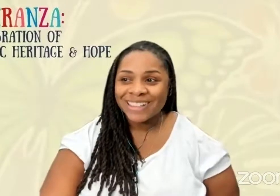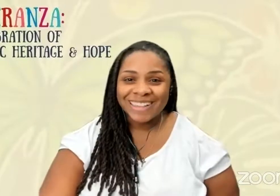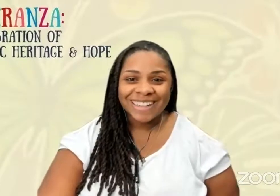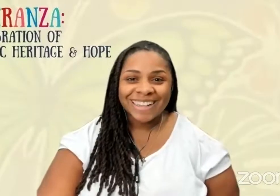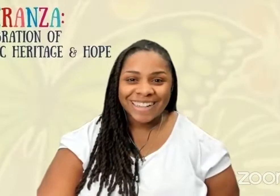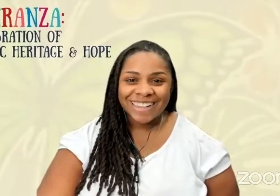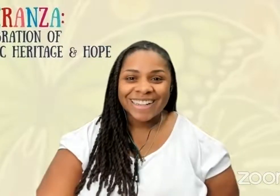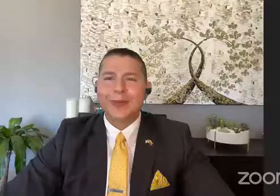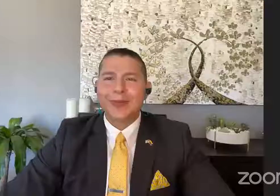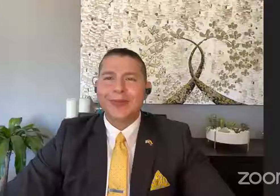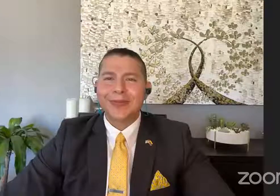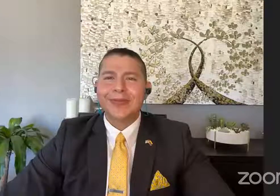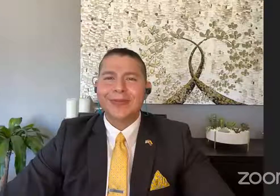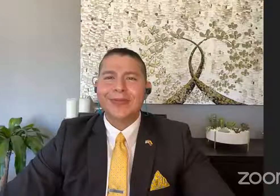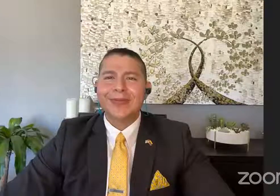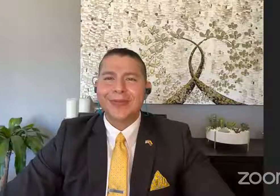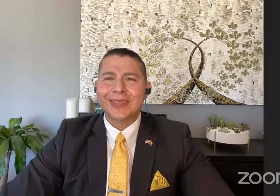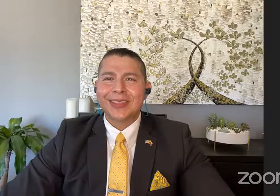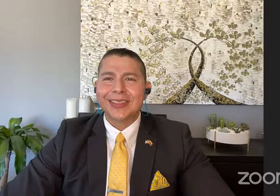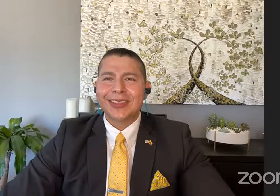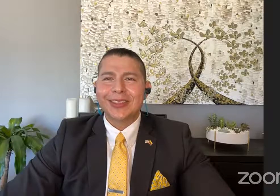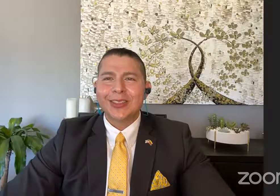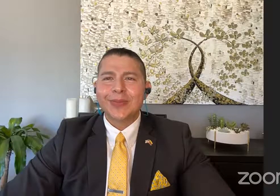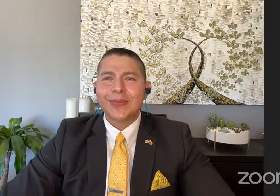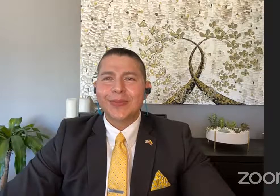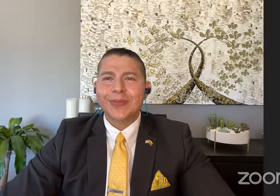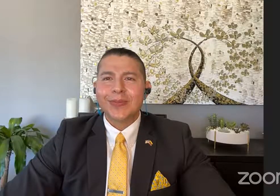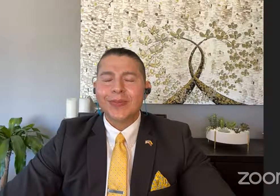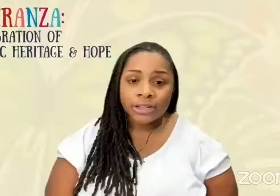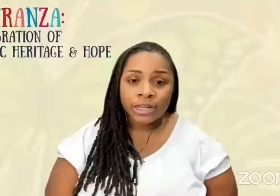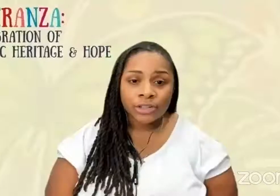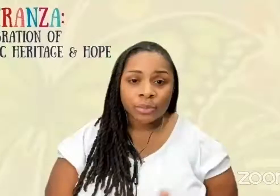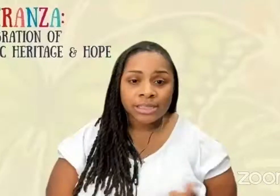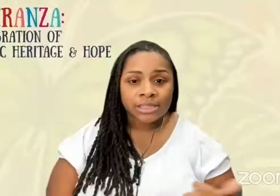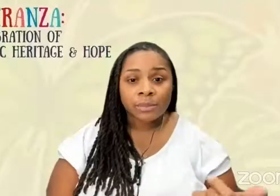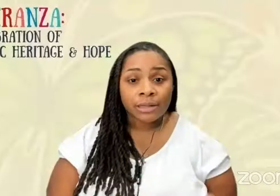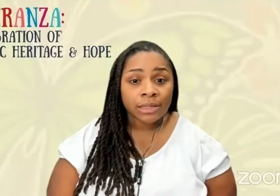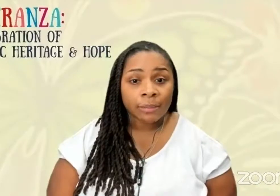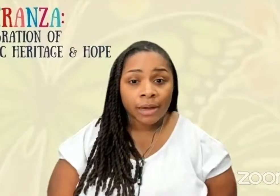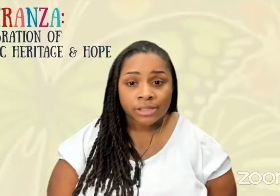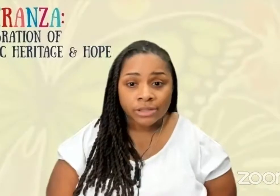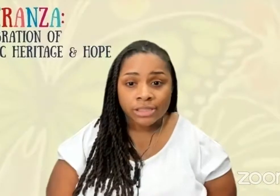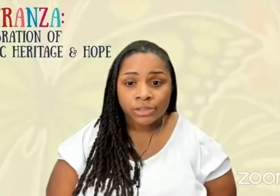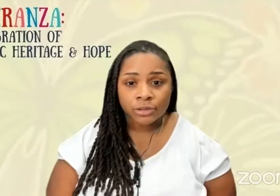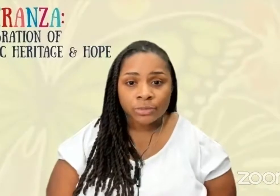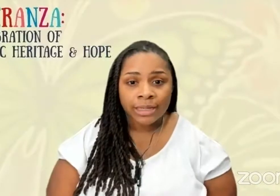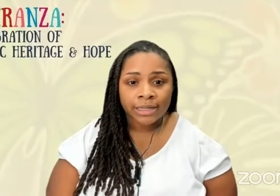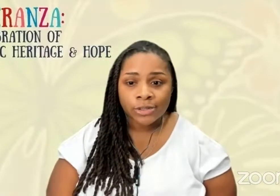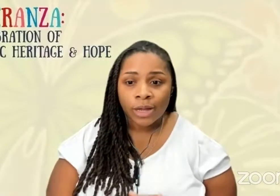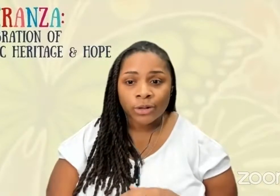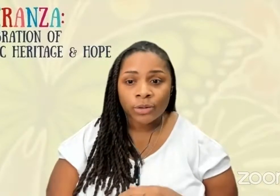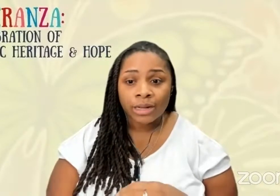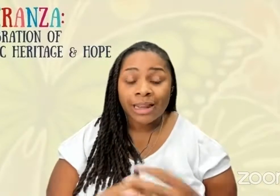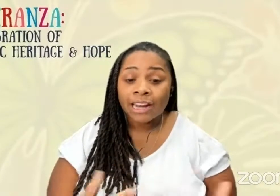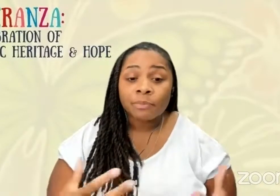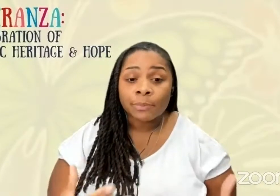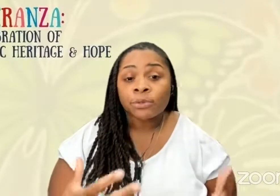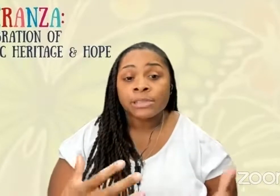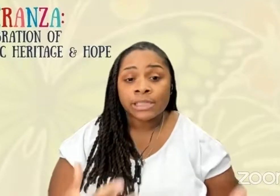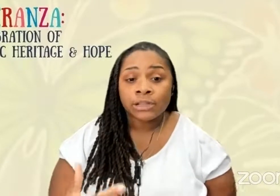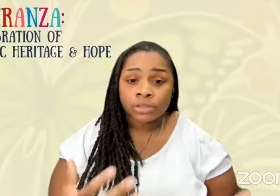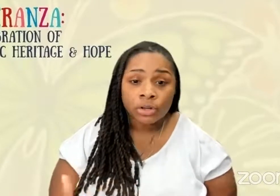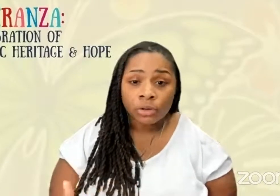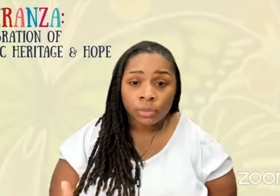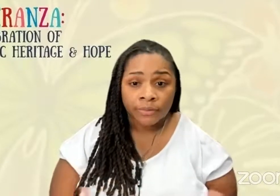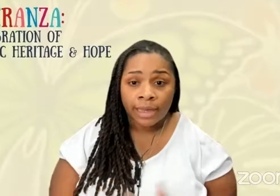board. Agreed. Yeah. And you said something earlier in your message about the imposter syndrome. And so I know that a lot of